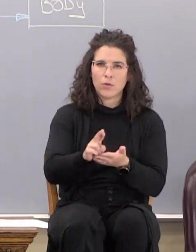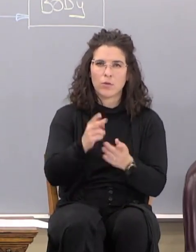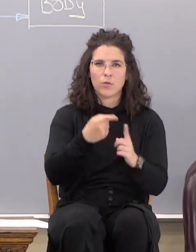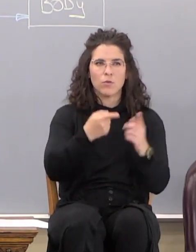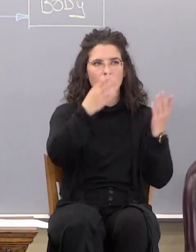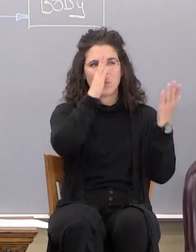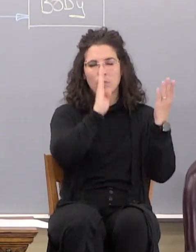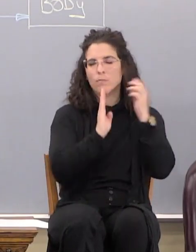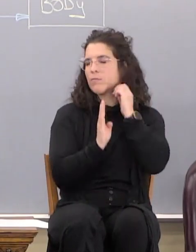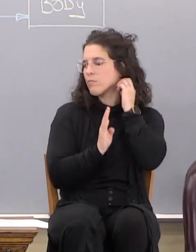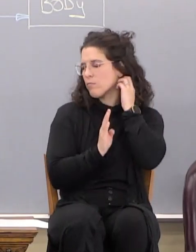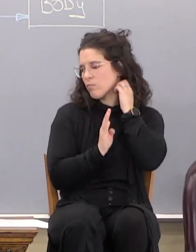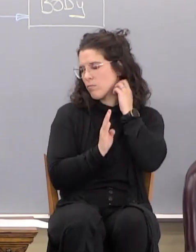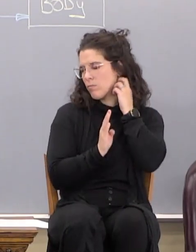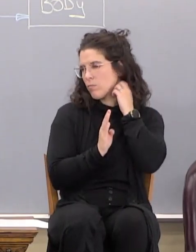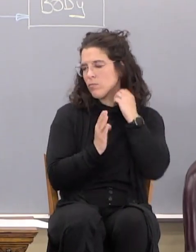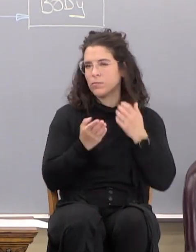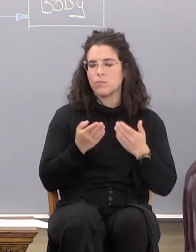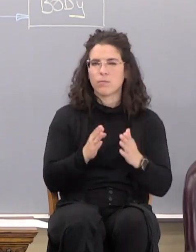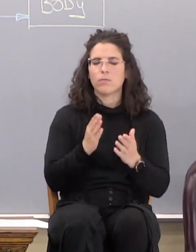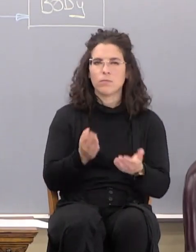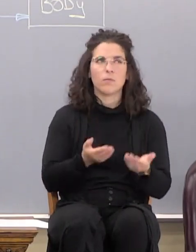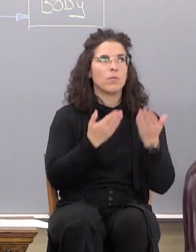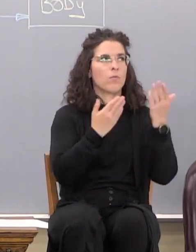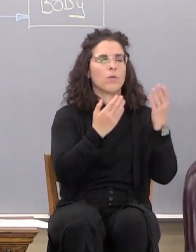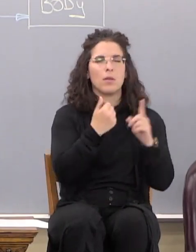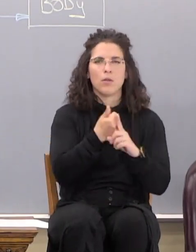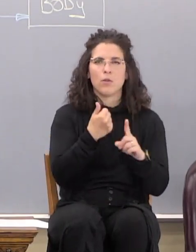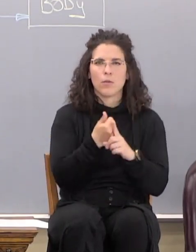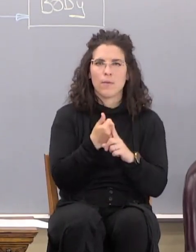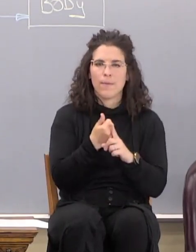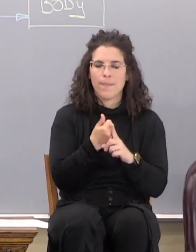God. Now, the way you present yourself,